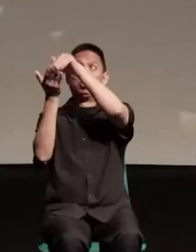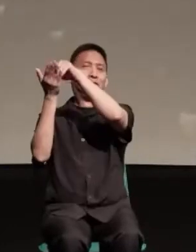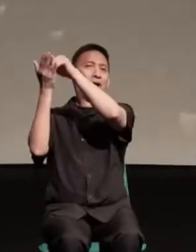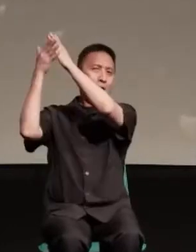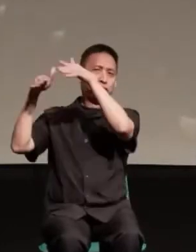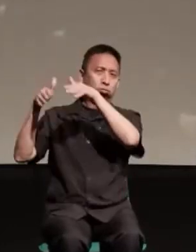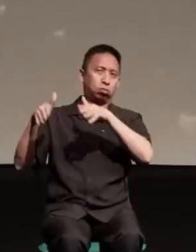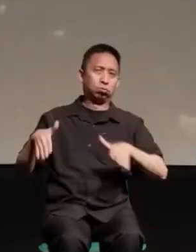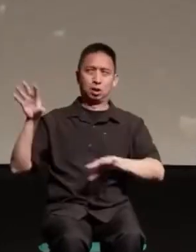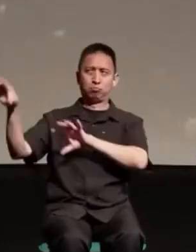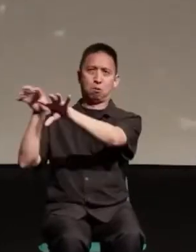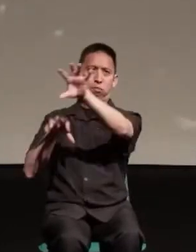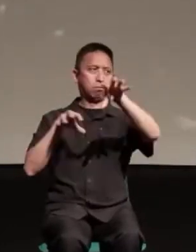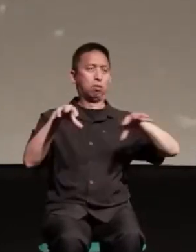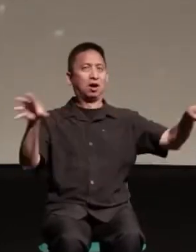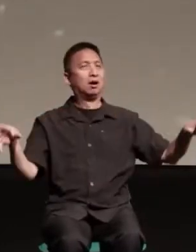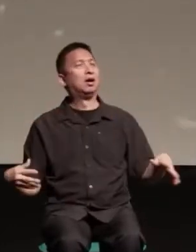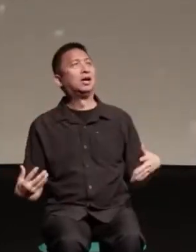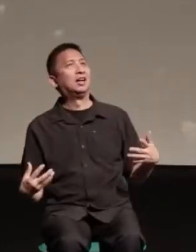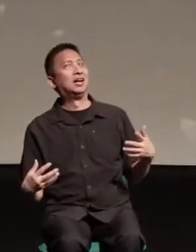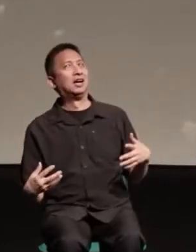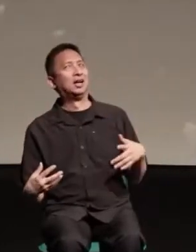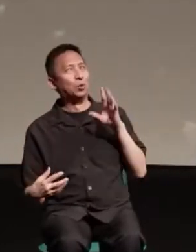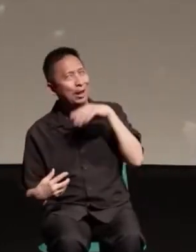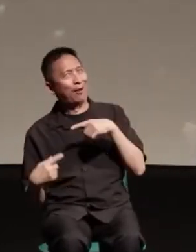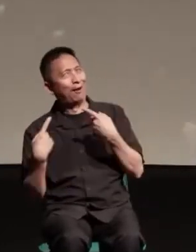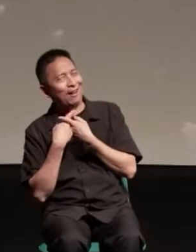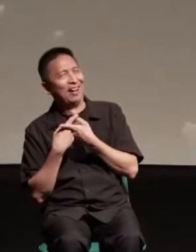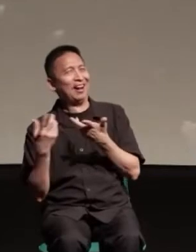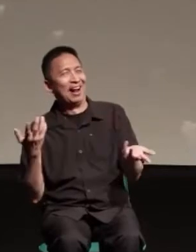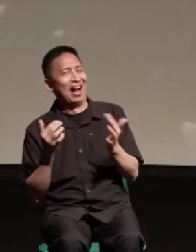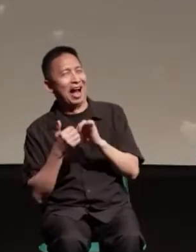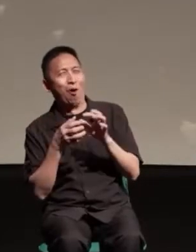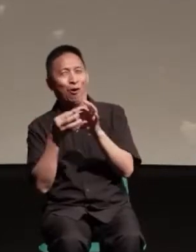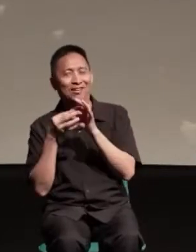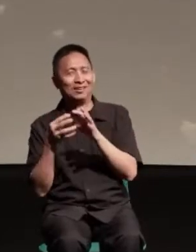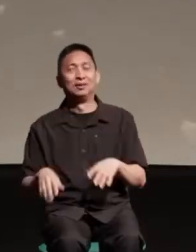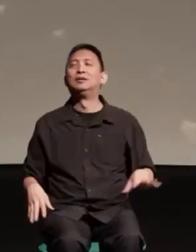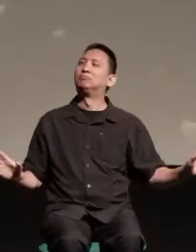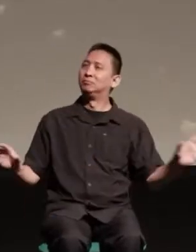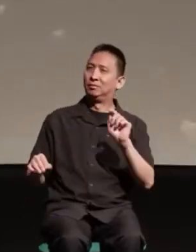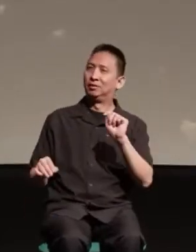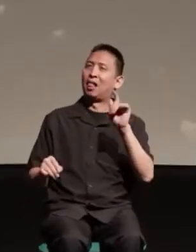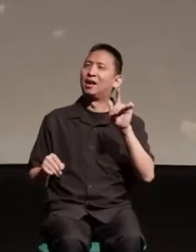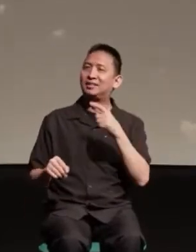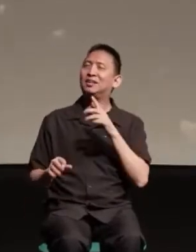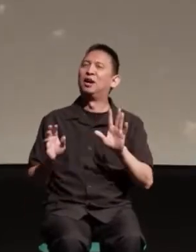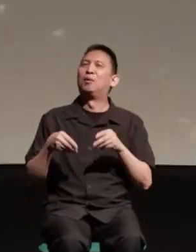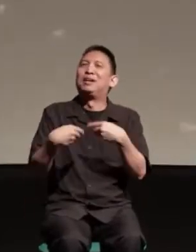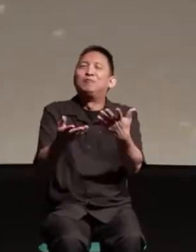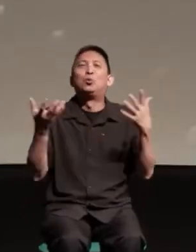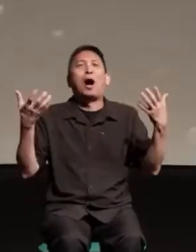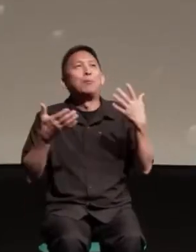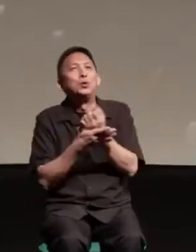essence, it's kind of a conundrum here. But I it gives think, you a chance to yeah, right? It gives you a yeah. chance to work I think in one we'll style let